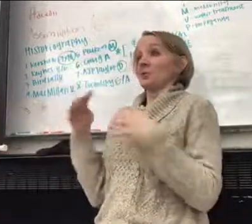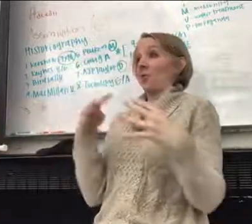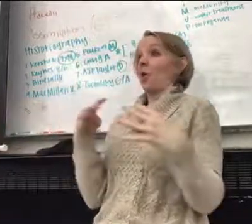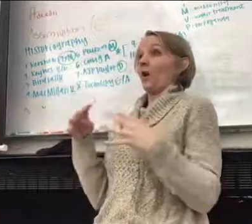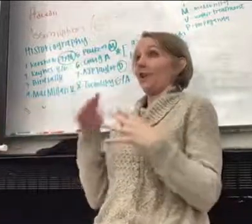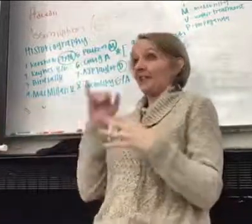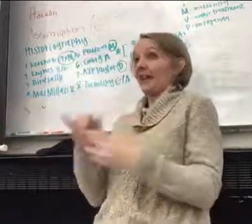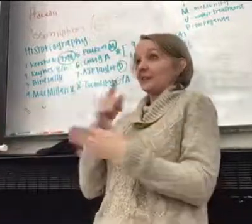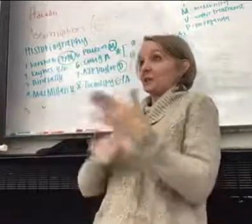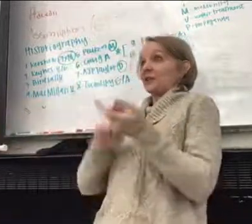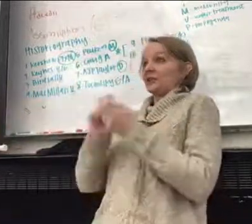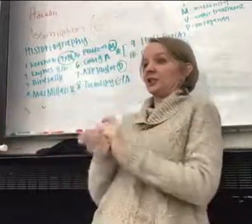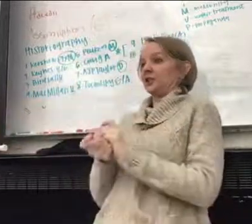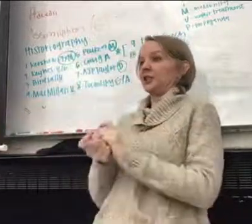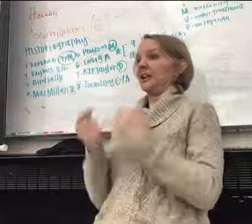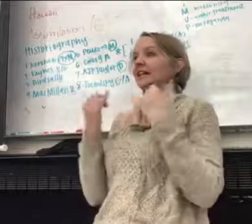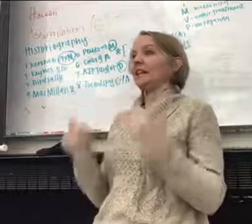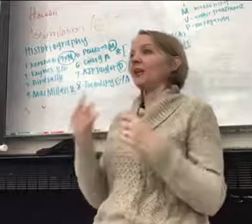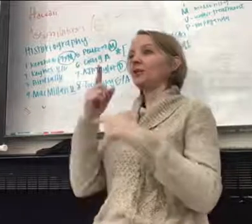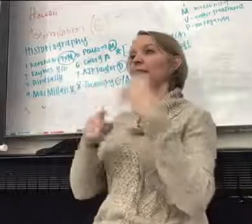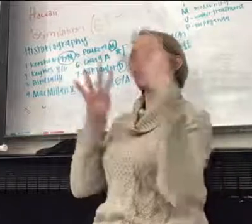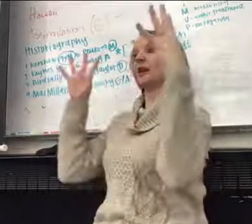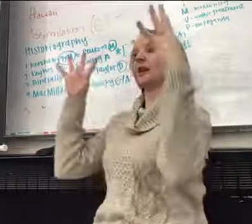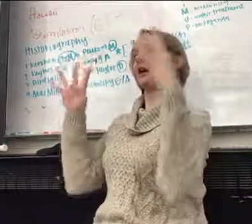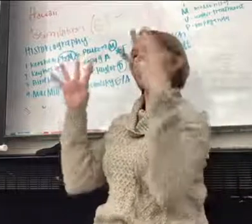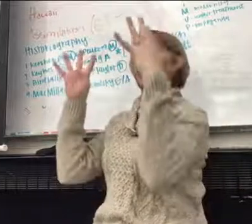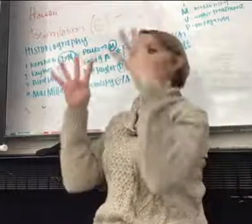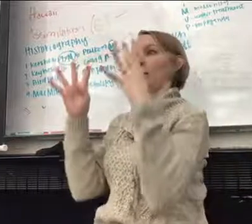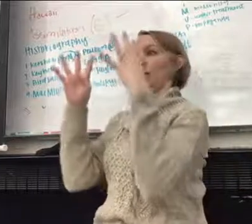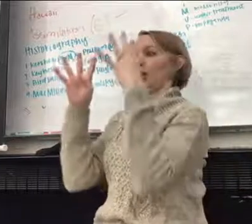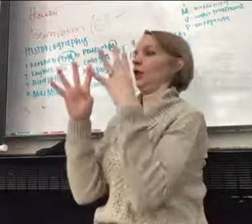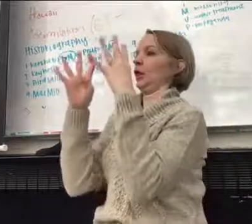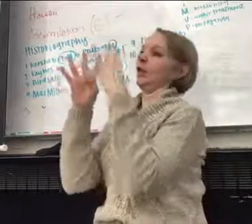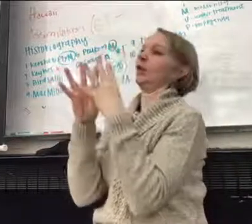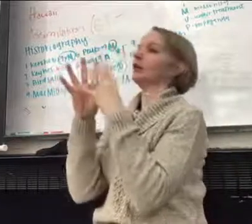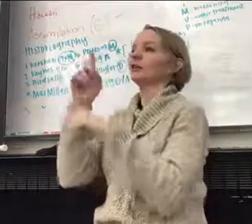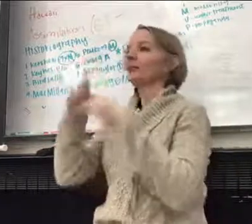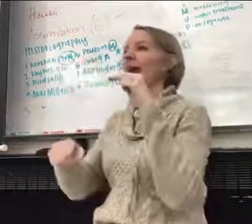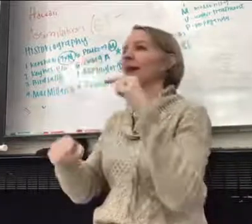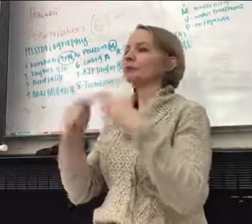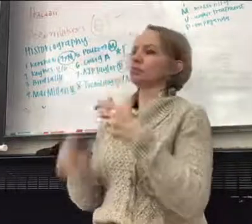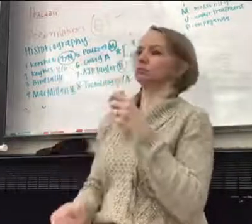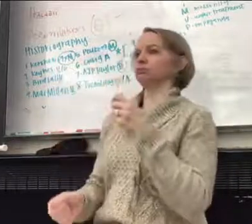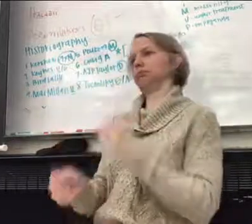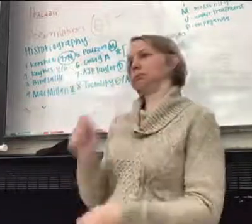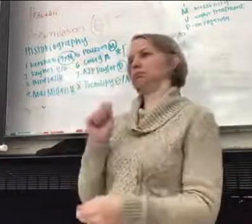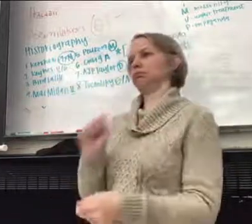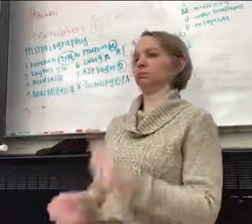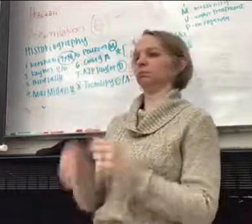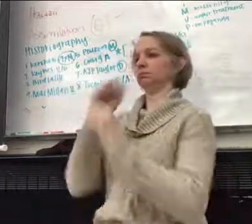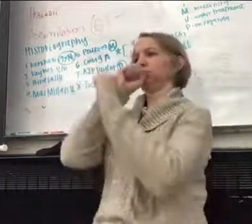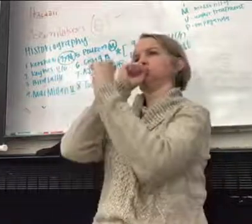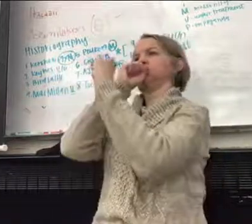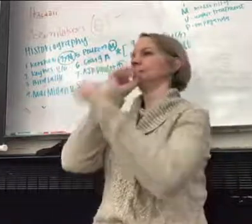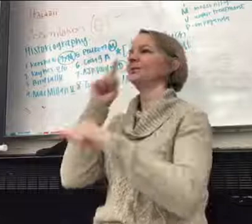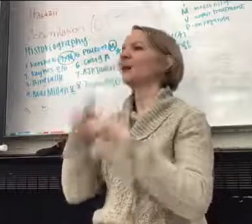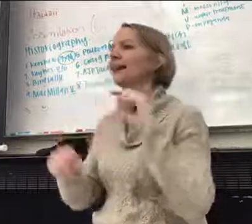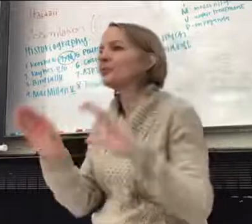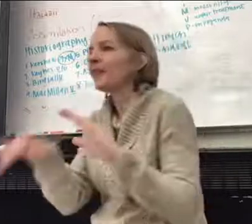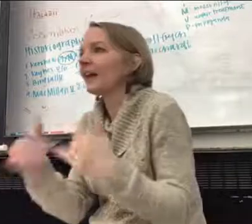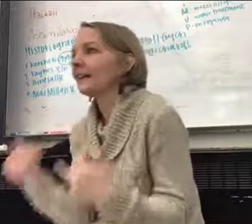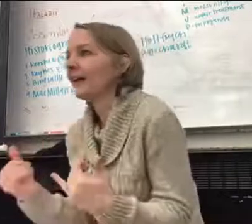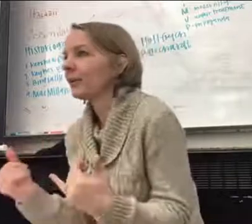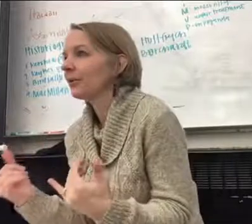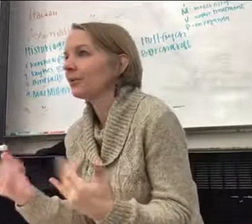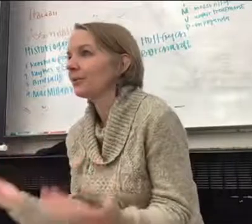what changes that. You can no longer have this chivalrous get-together, beat the drums, sound the horn, charge. You can't